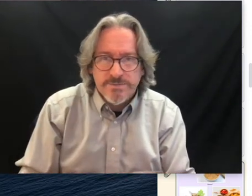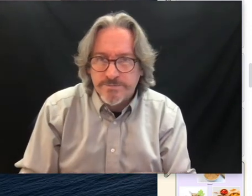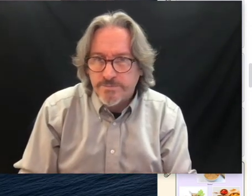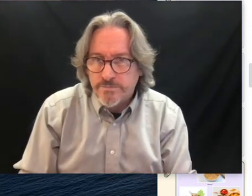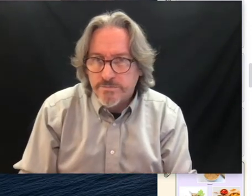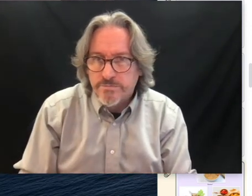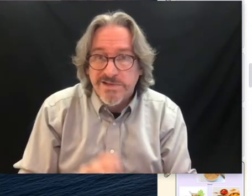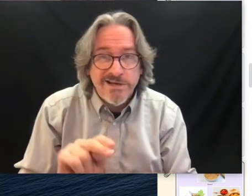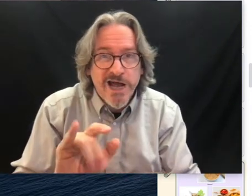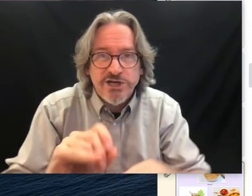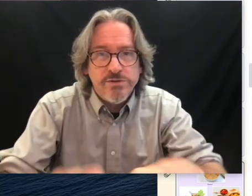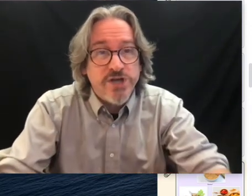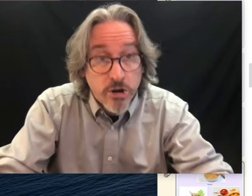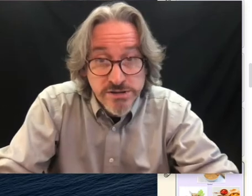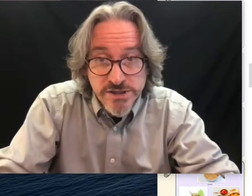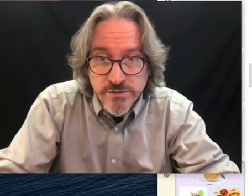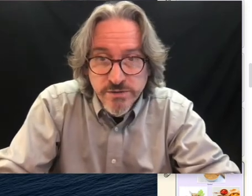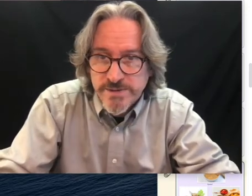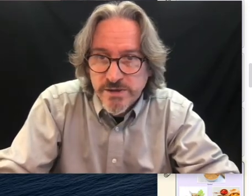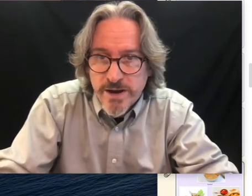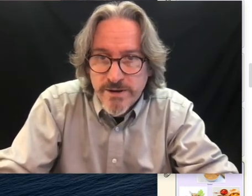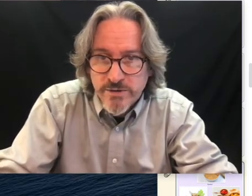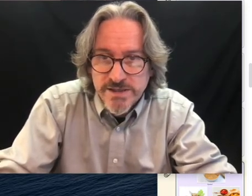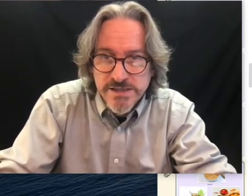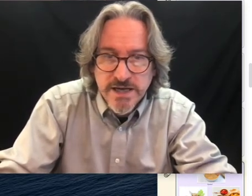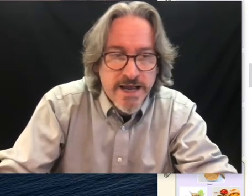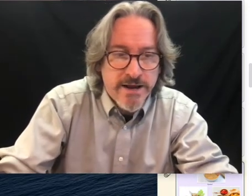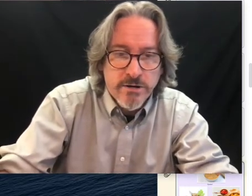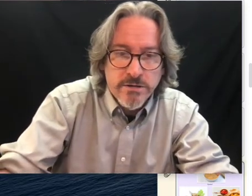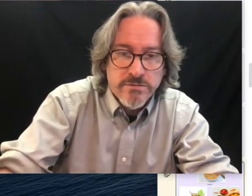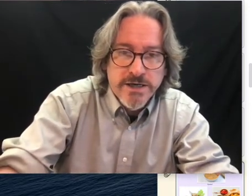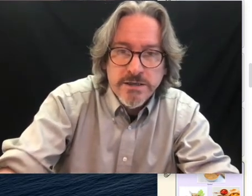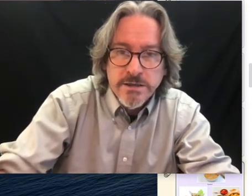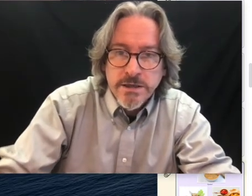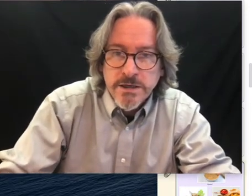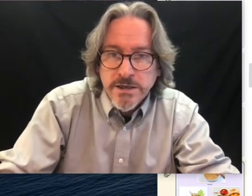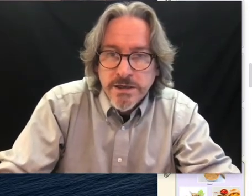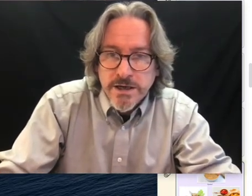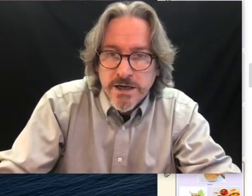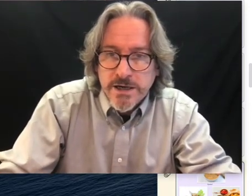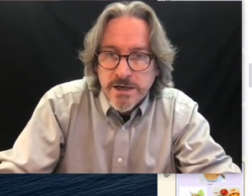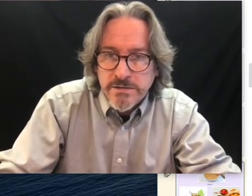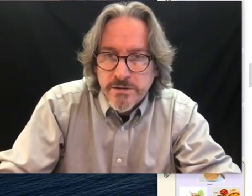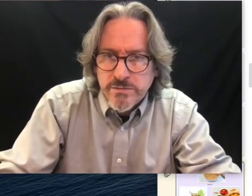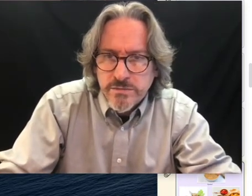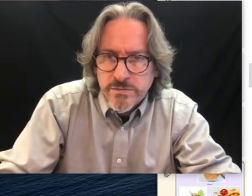fingerspelled. Nachos, also fingerspelled. Why bother with this slide at all, right?